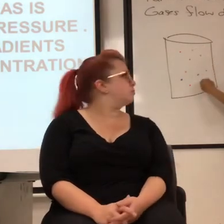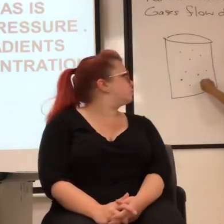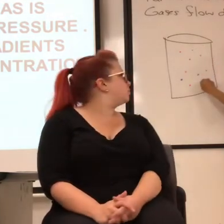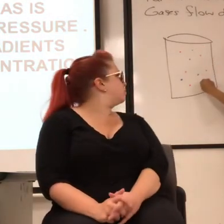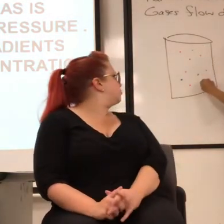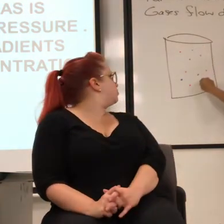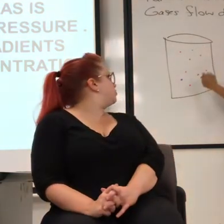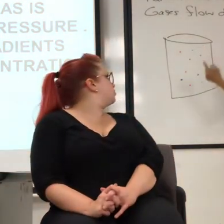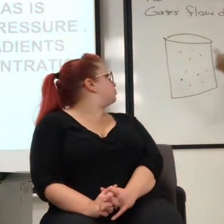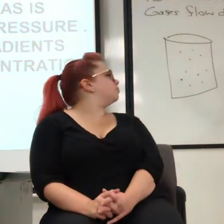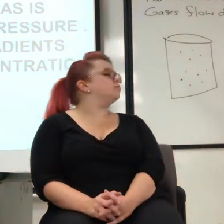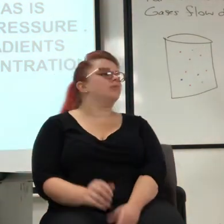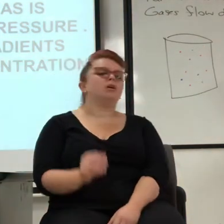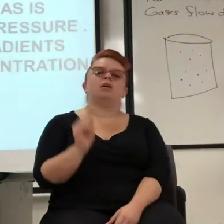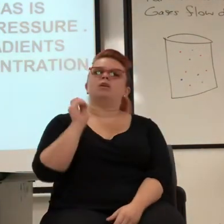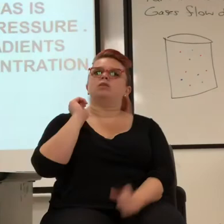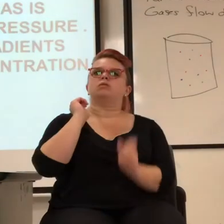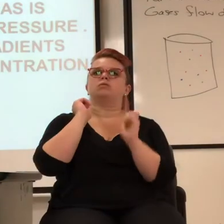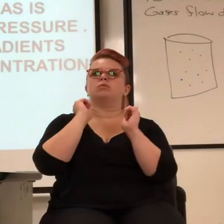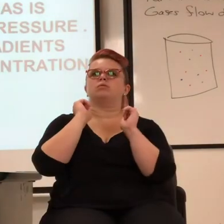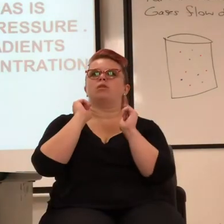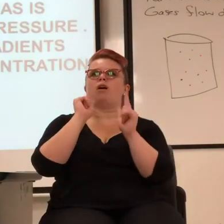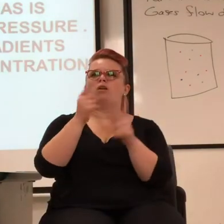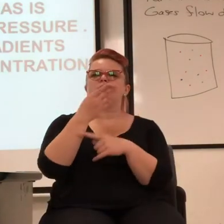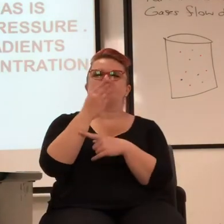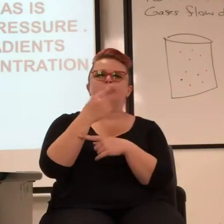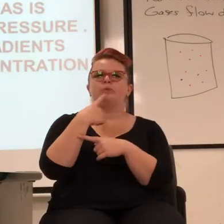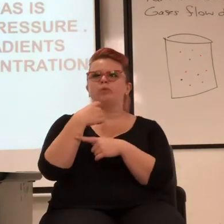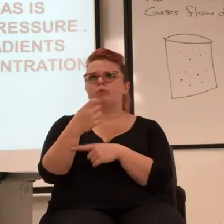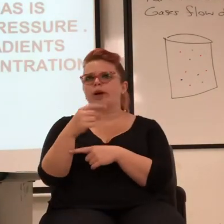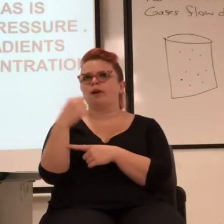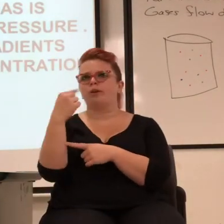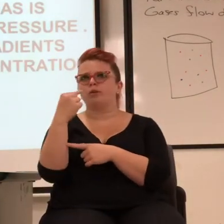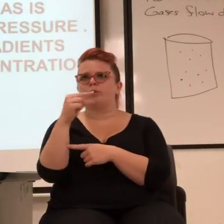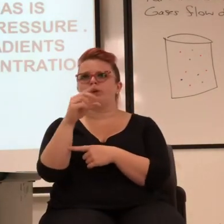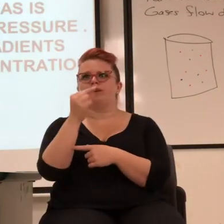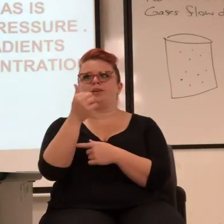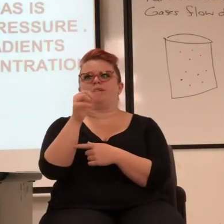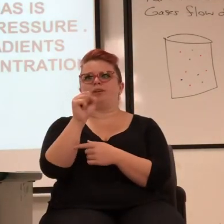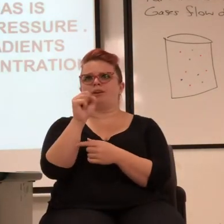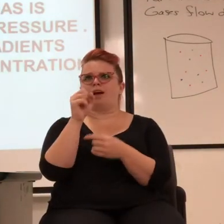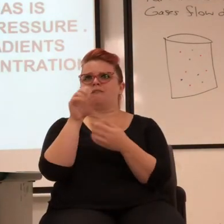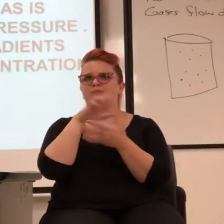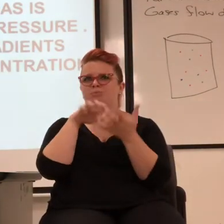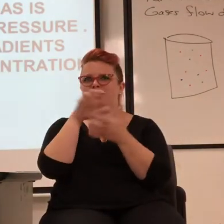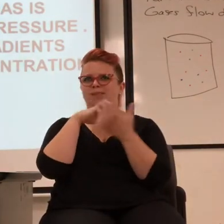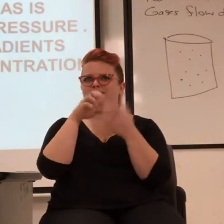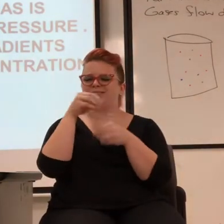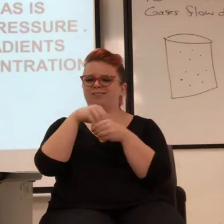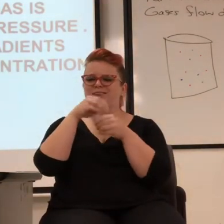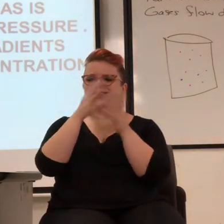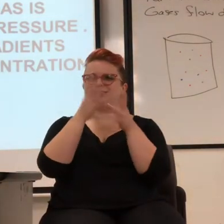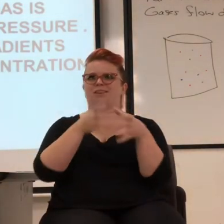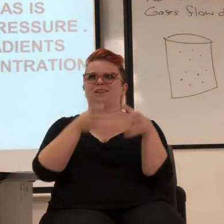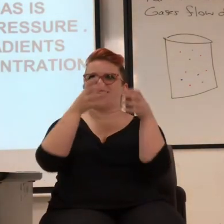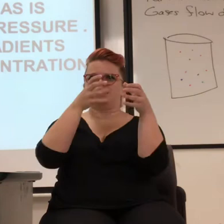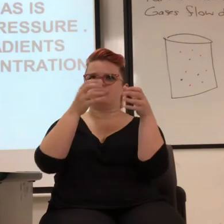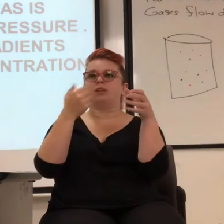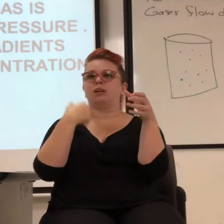And all of these in the gas mix, they're just in this canister bouncing around, exerting a